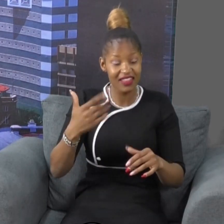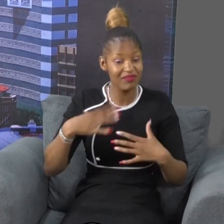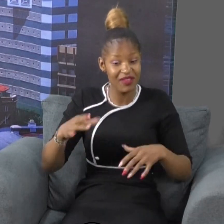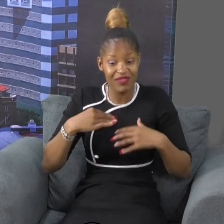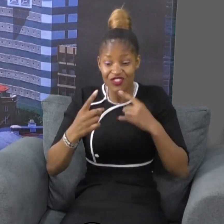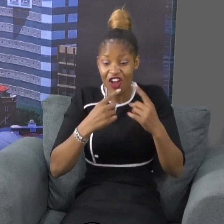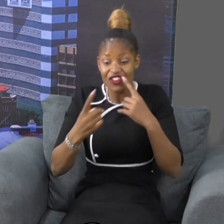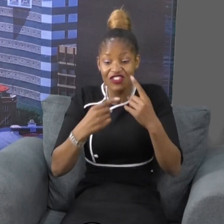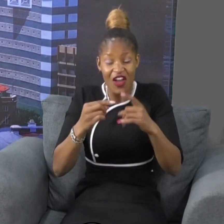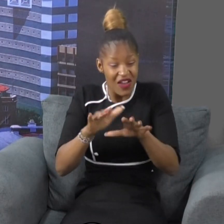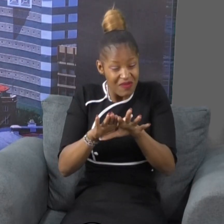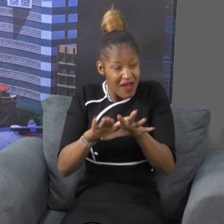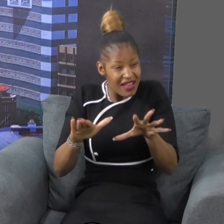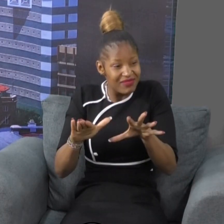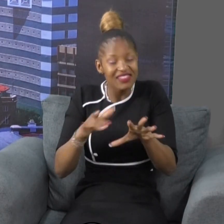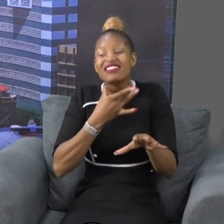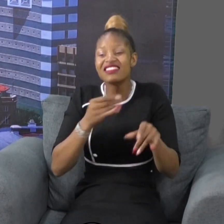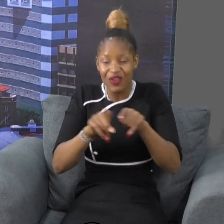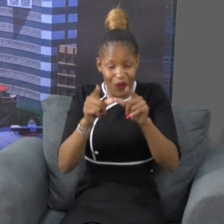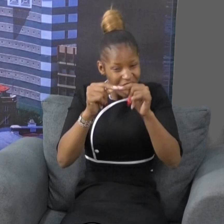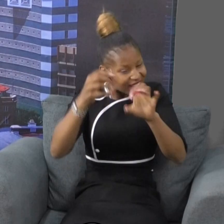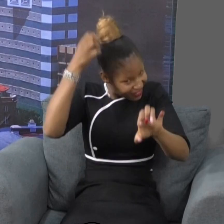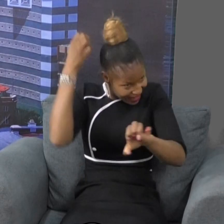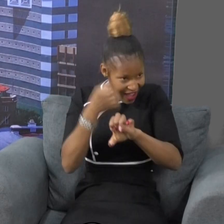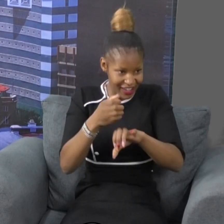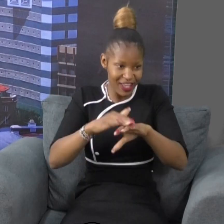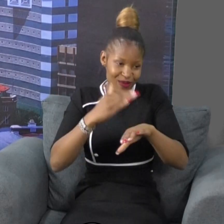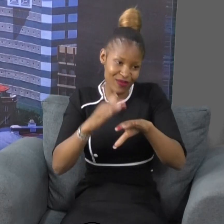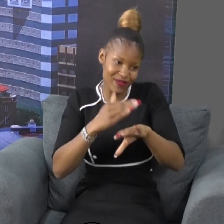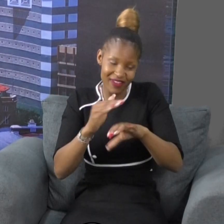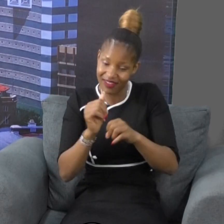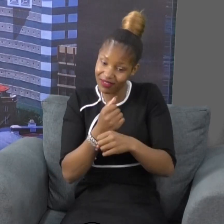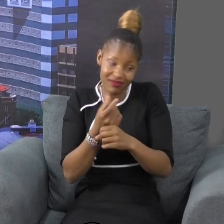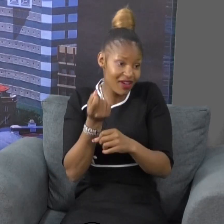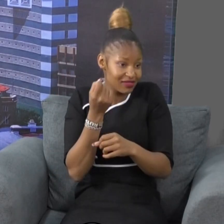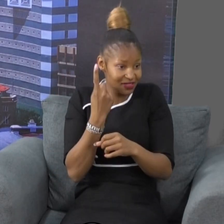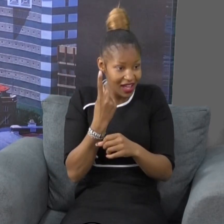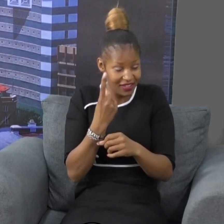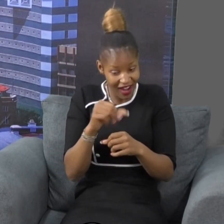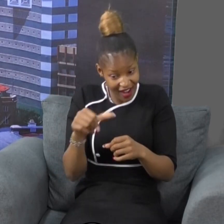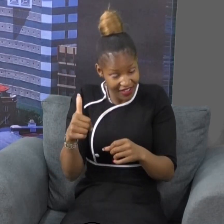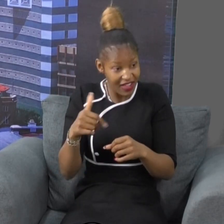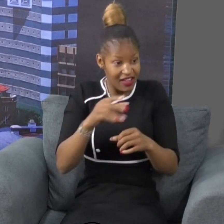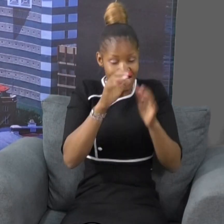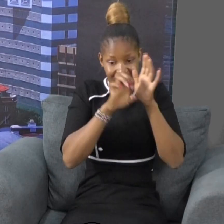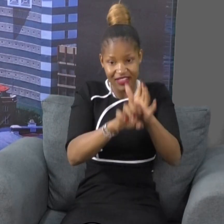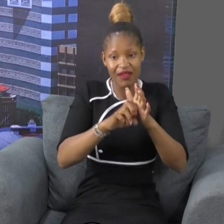I understand some things. When people are talking, I can lip read a little, but when